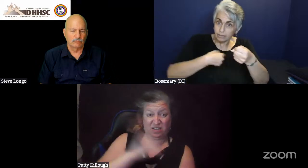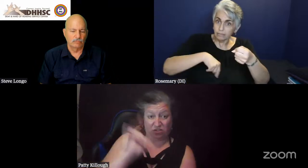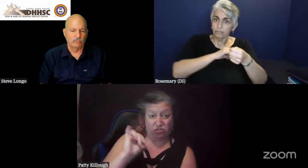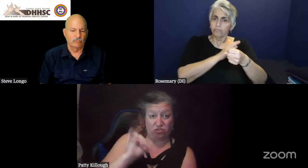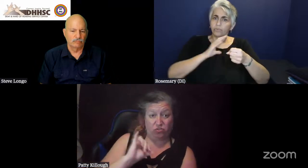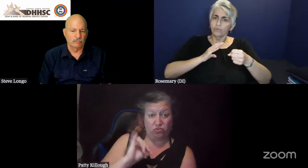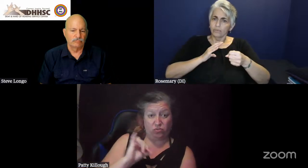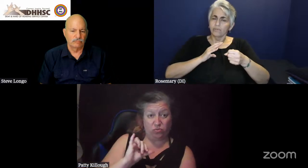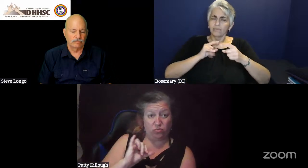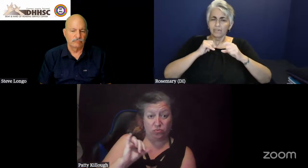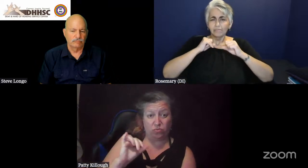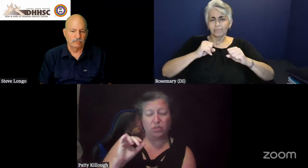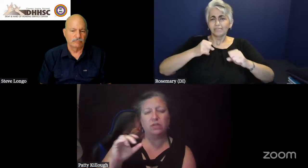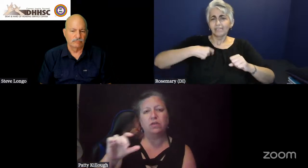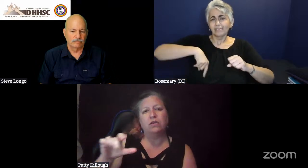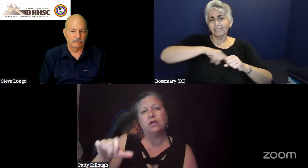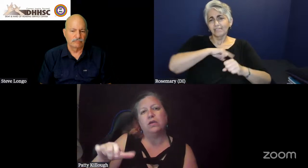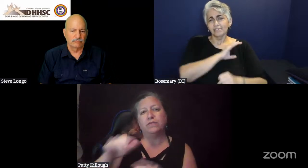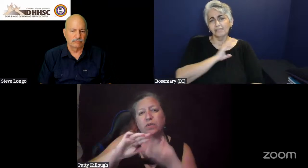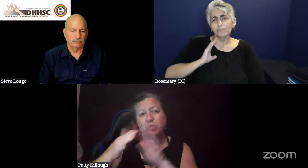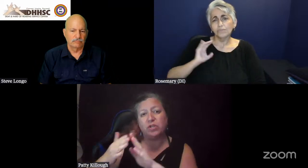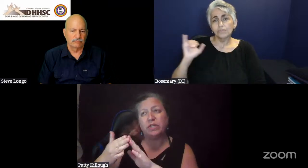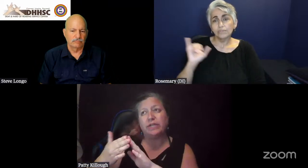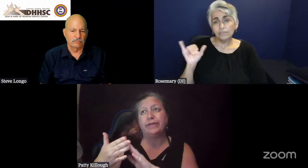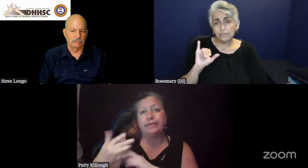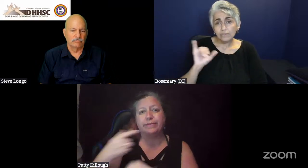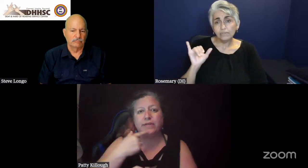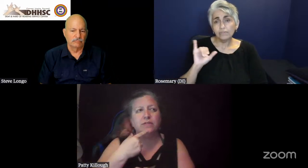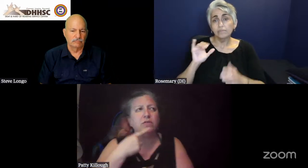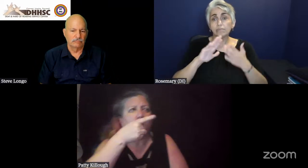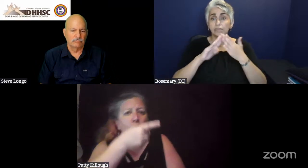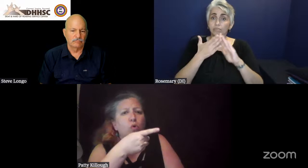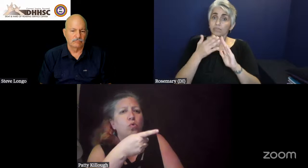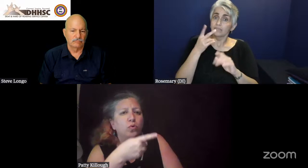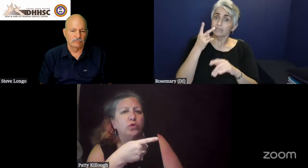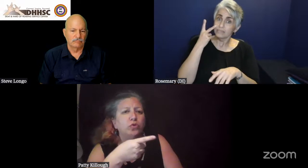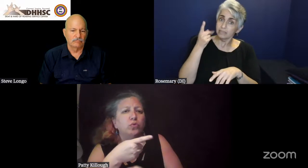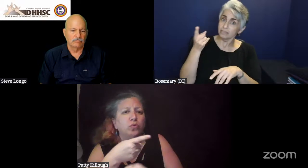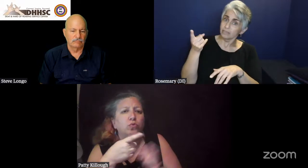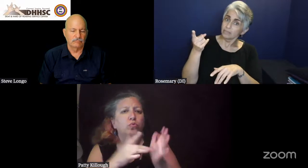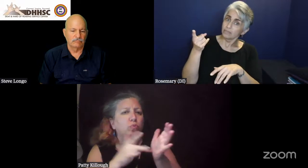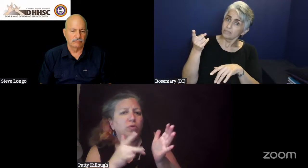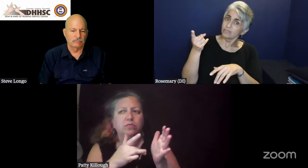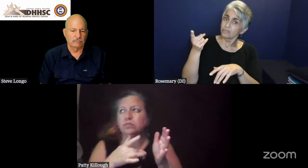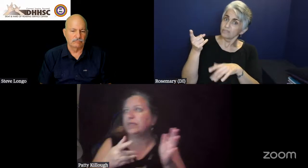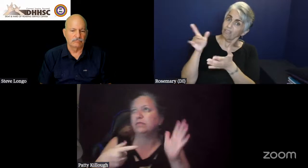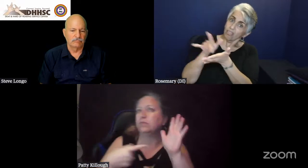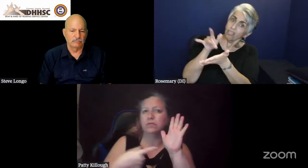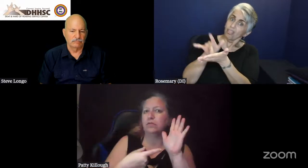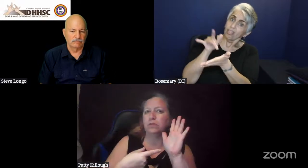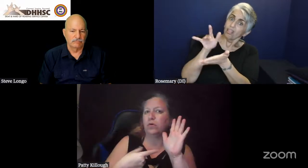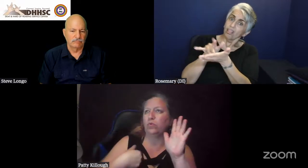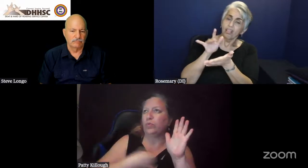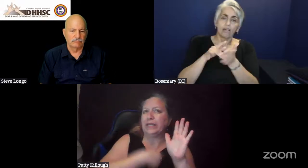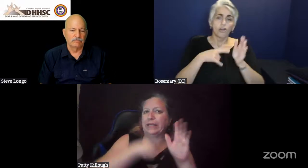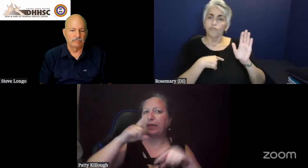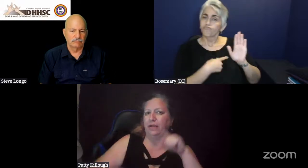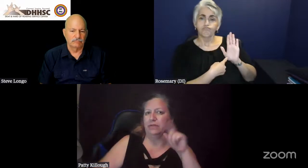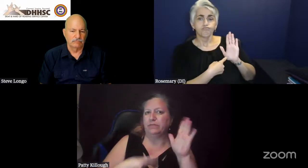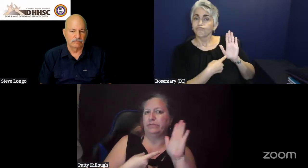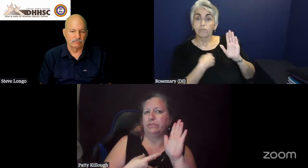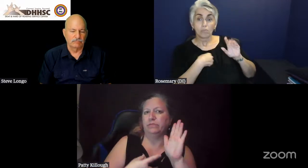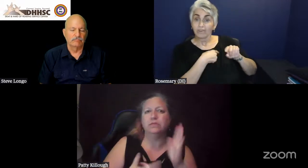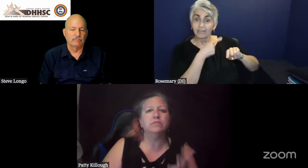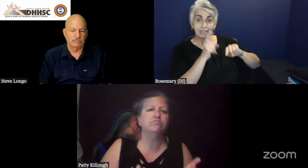stronger and trust us. But it would also protect the board ourselves as well. But